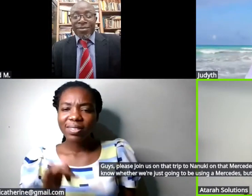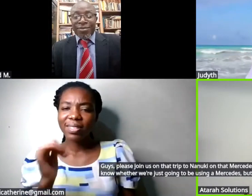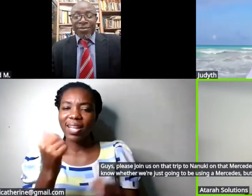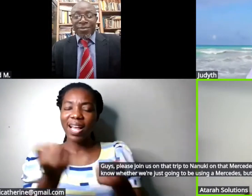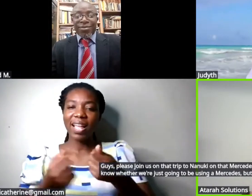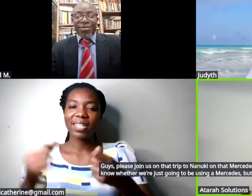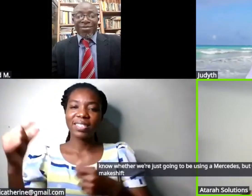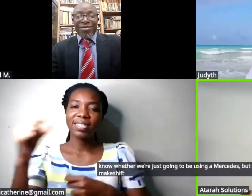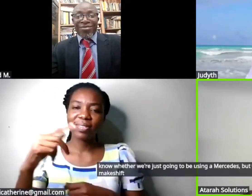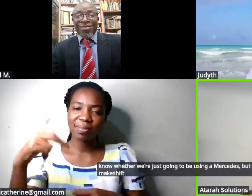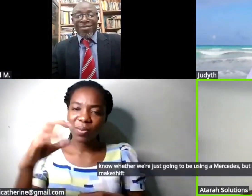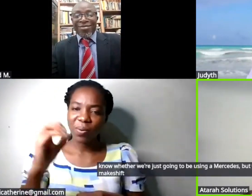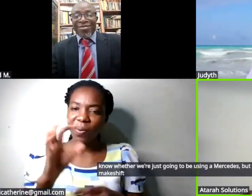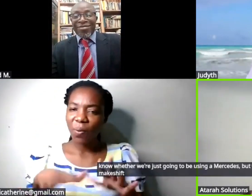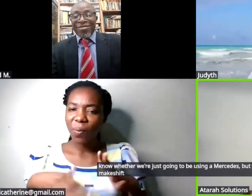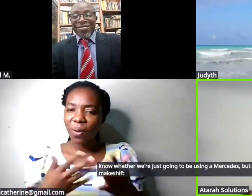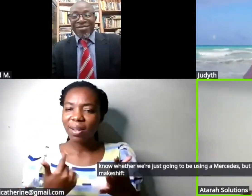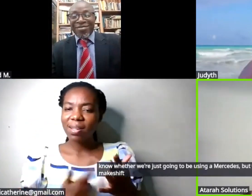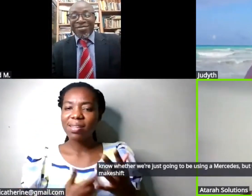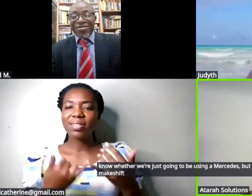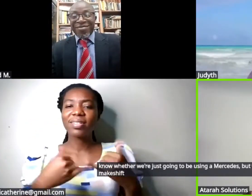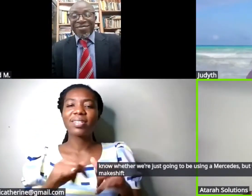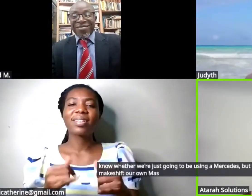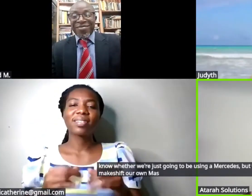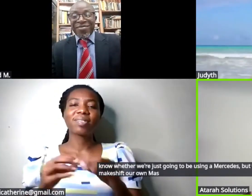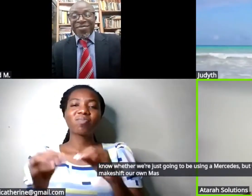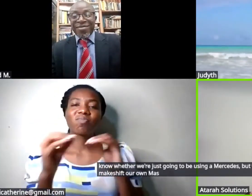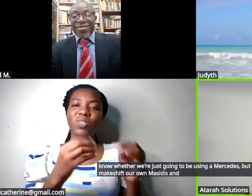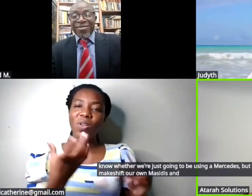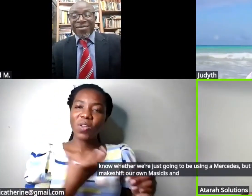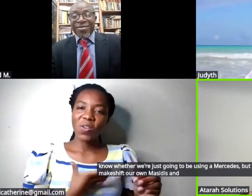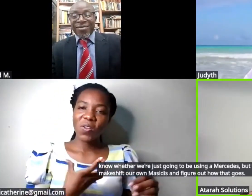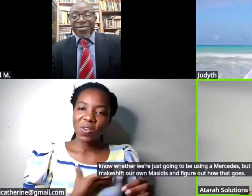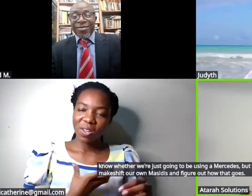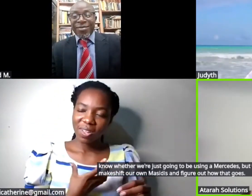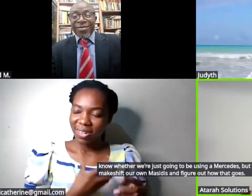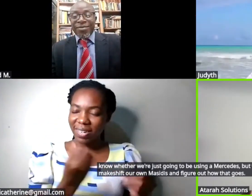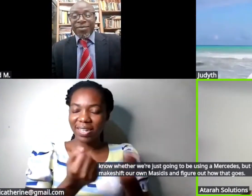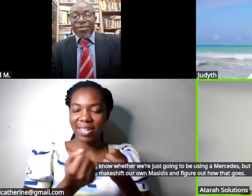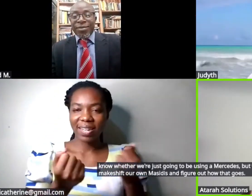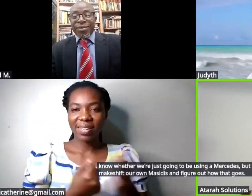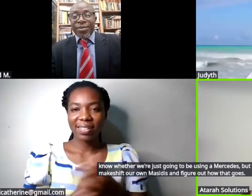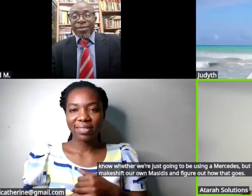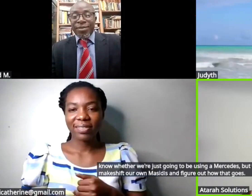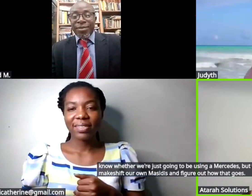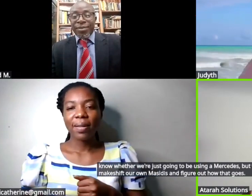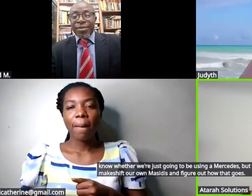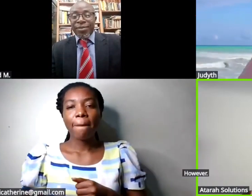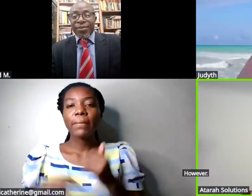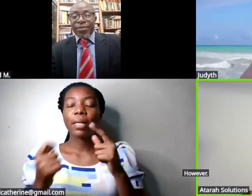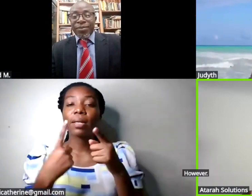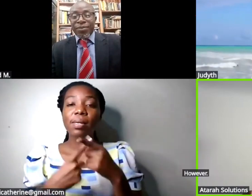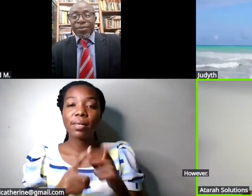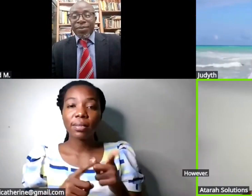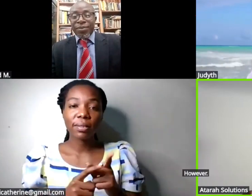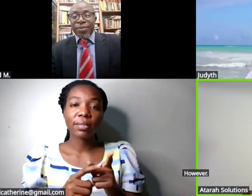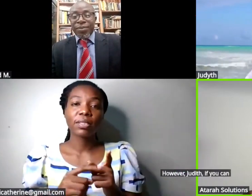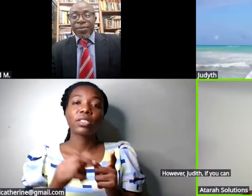makeshift our own Mercedes and figure out how that goes. However, Judith, if you